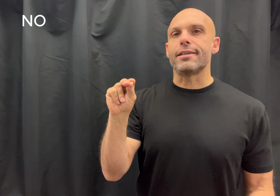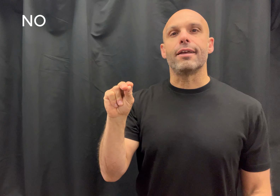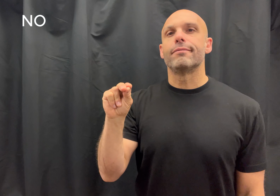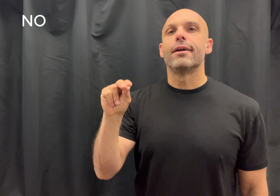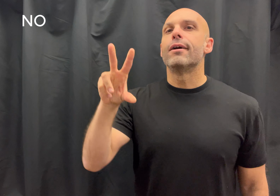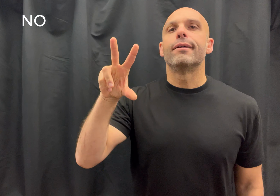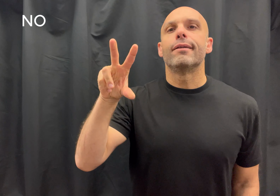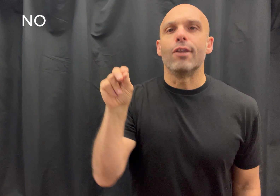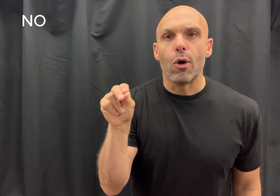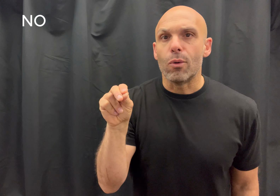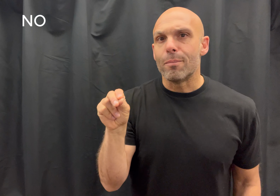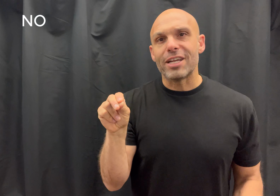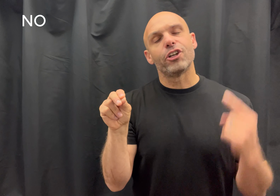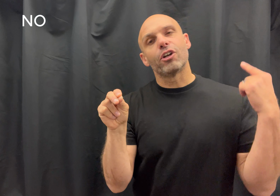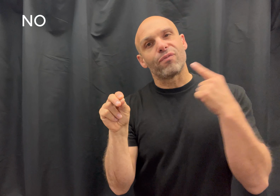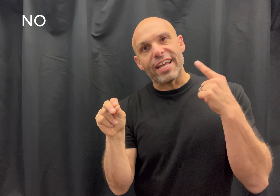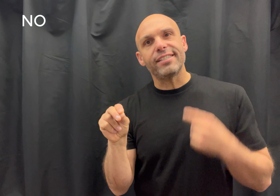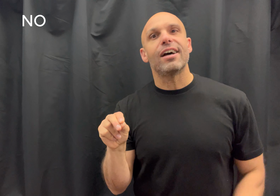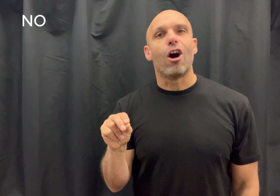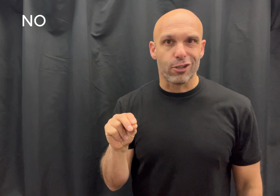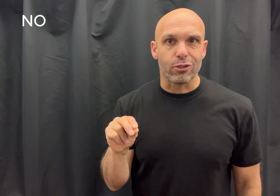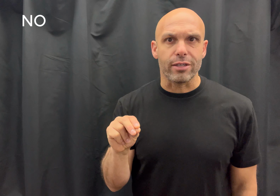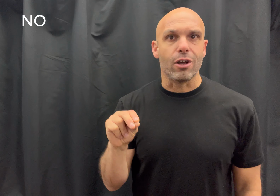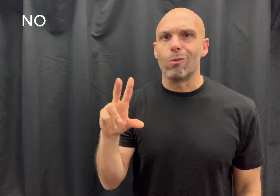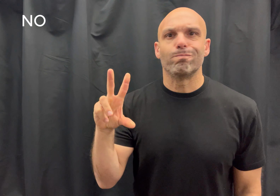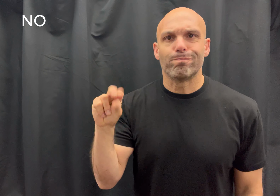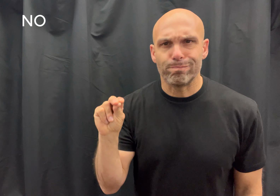it. No. Make sure your face also says no.